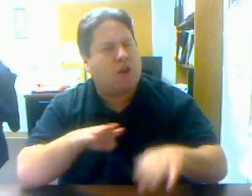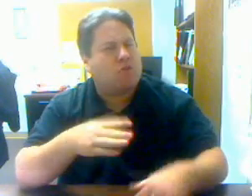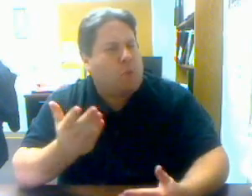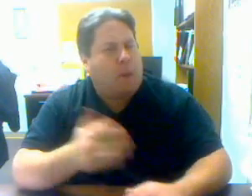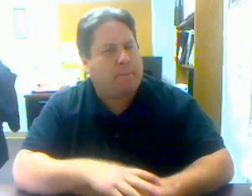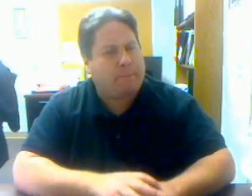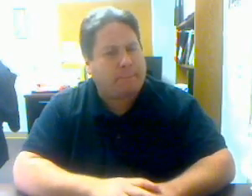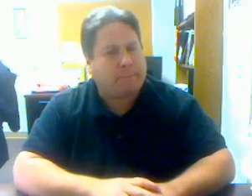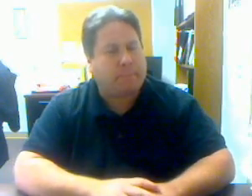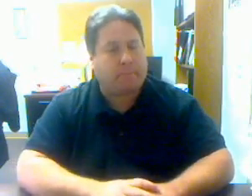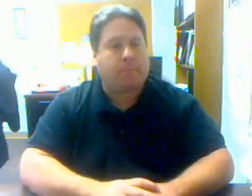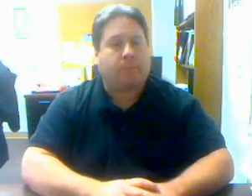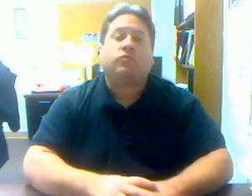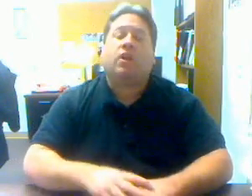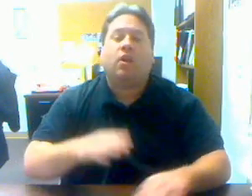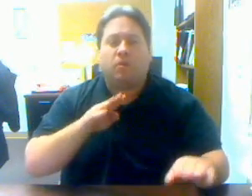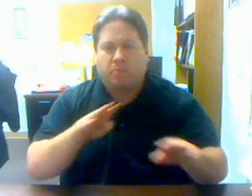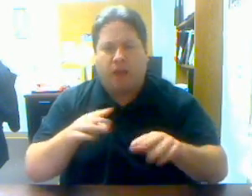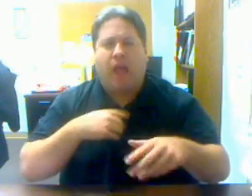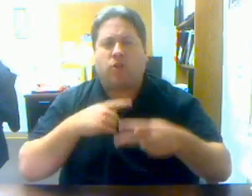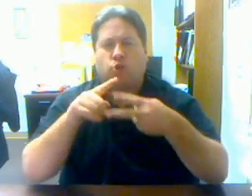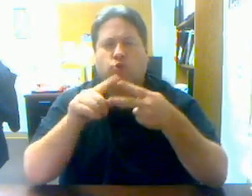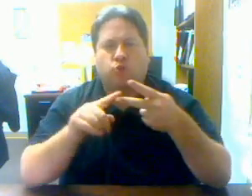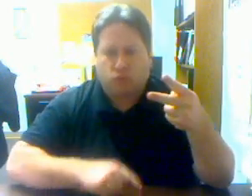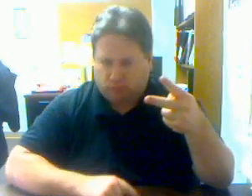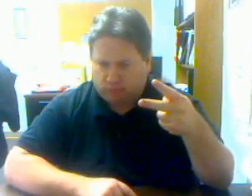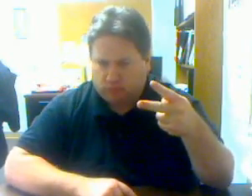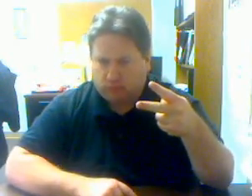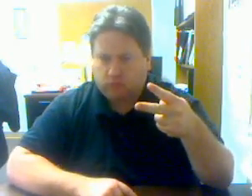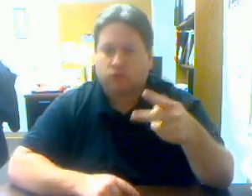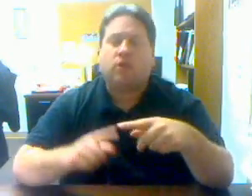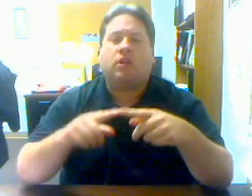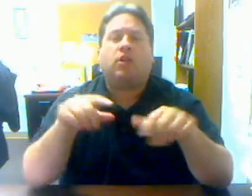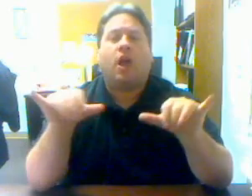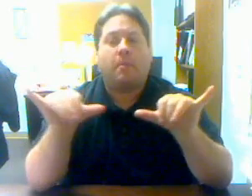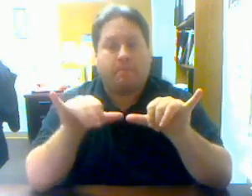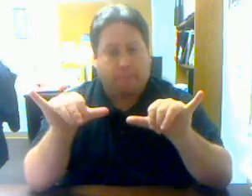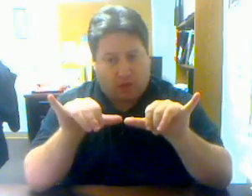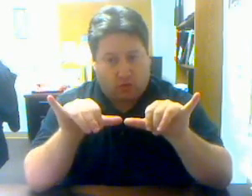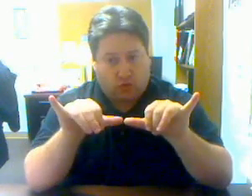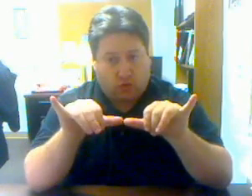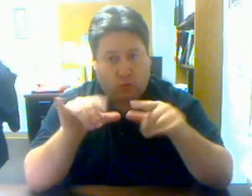in having two components. Behavior must be measurable, and it must be observable.